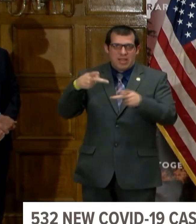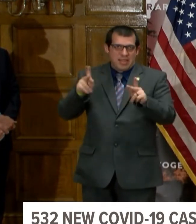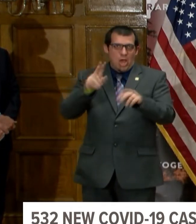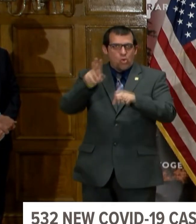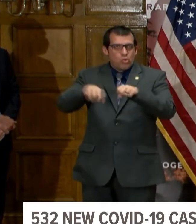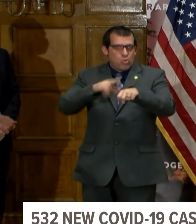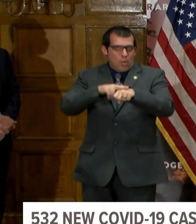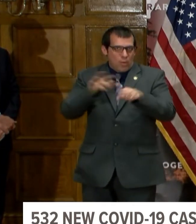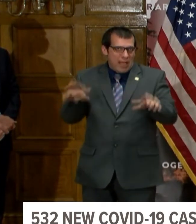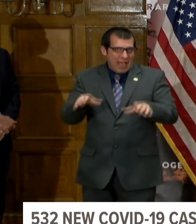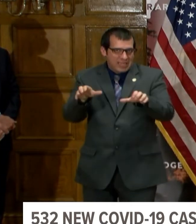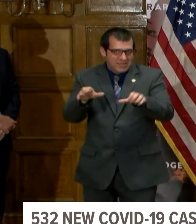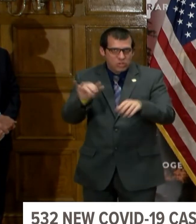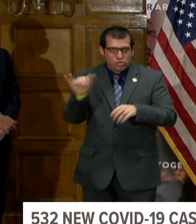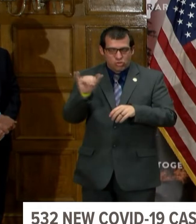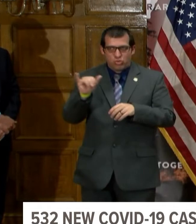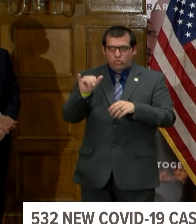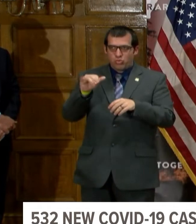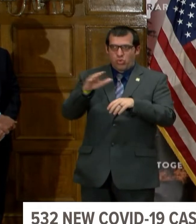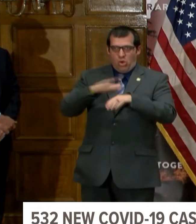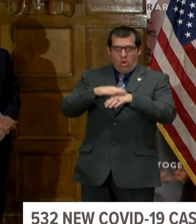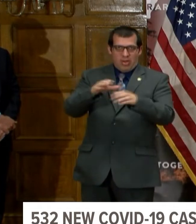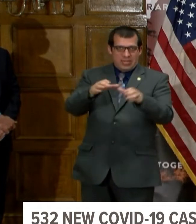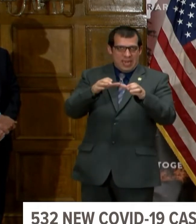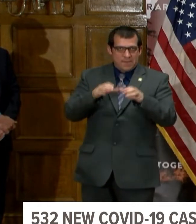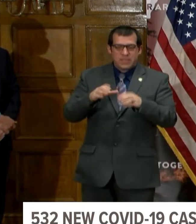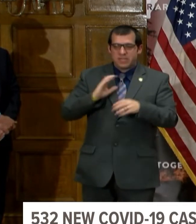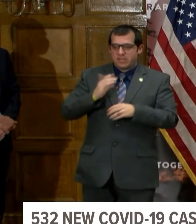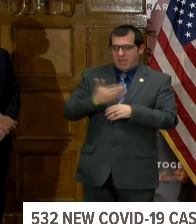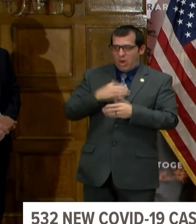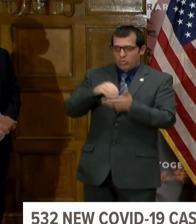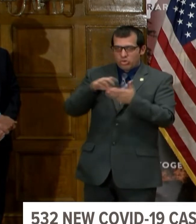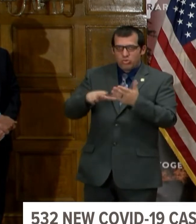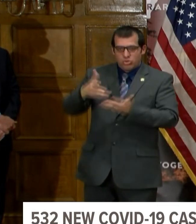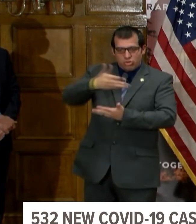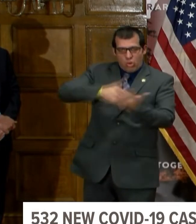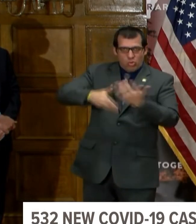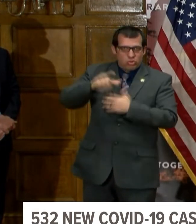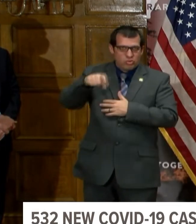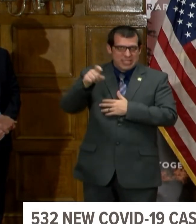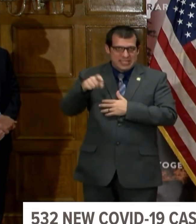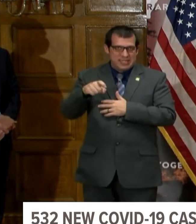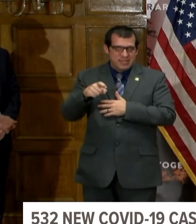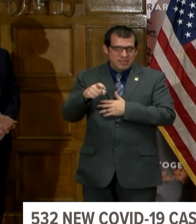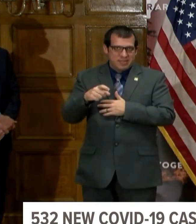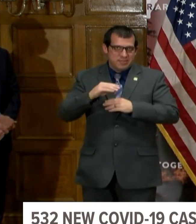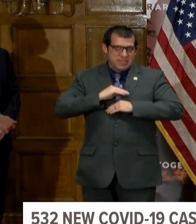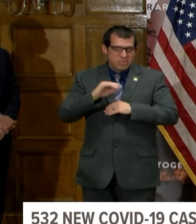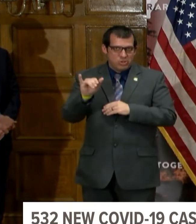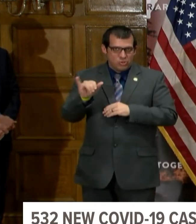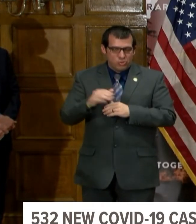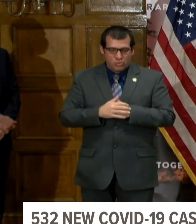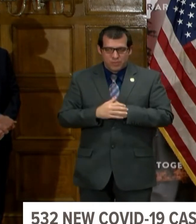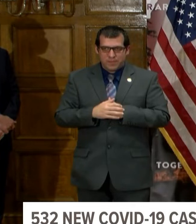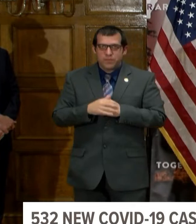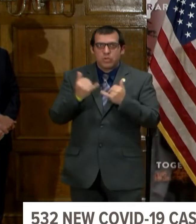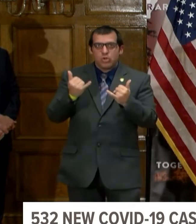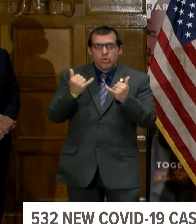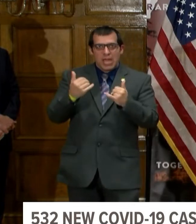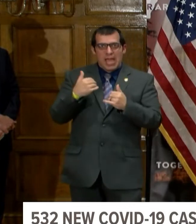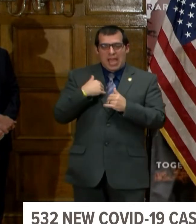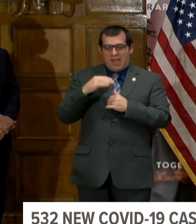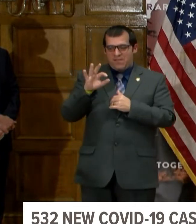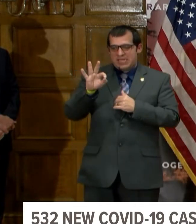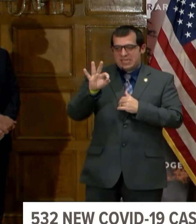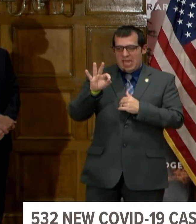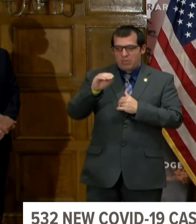to resume on campus so that our students' social needs are being met as well. We currently have about 9%